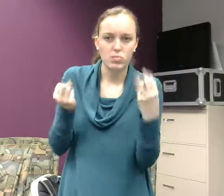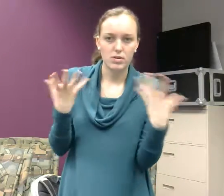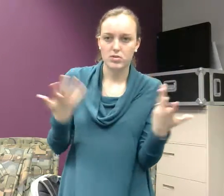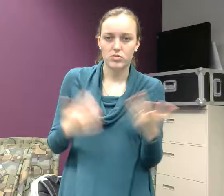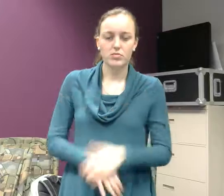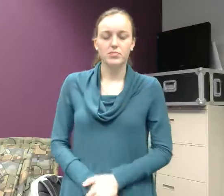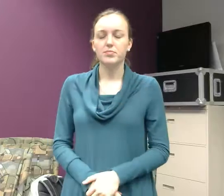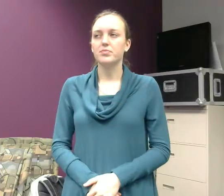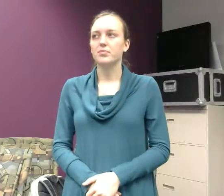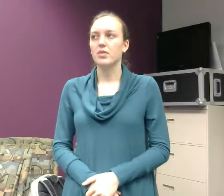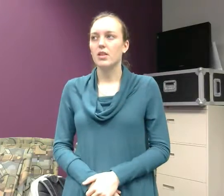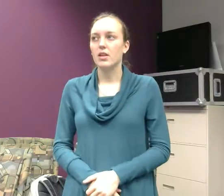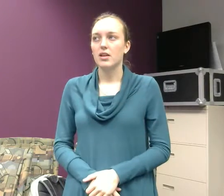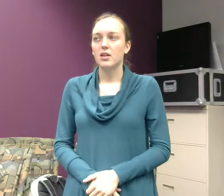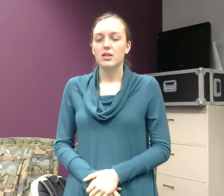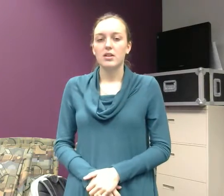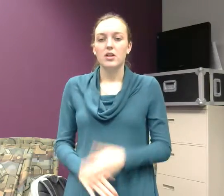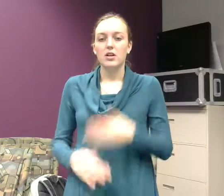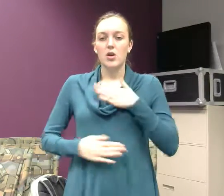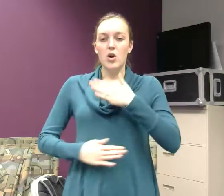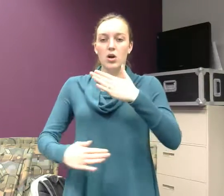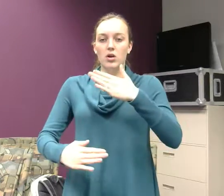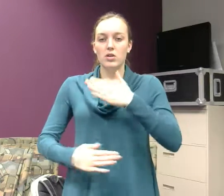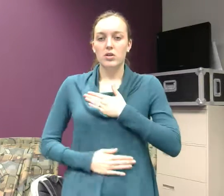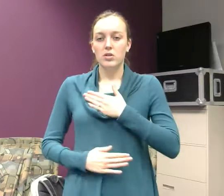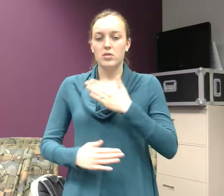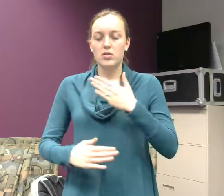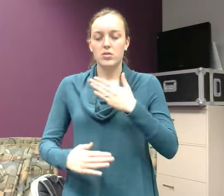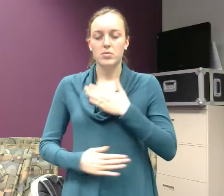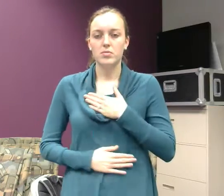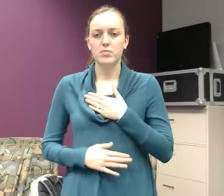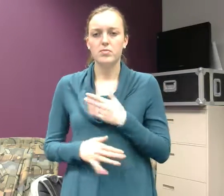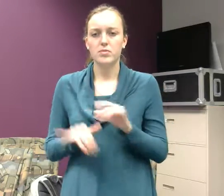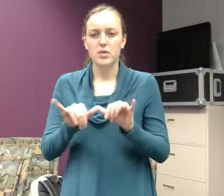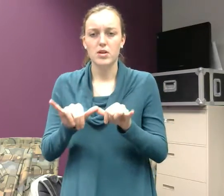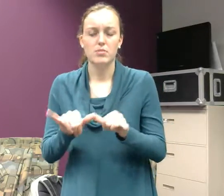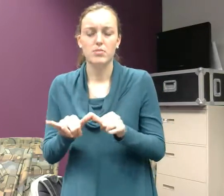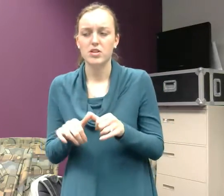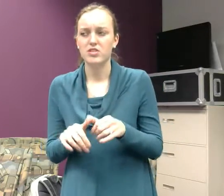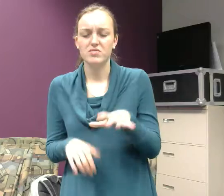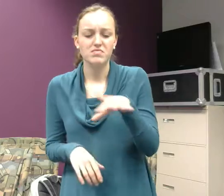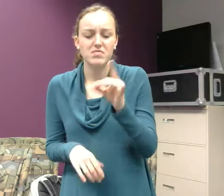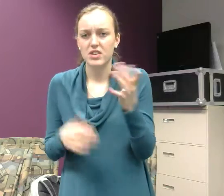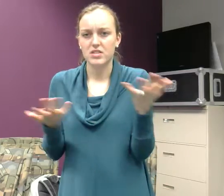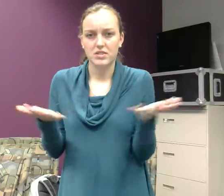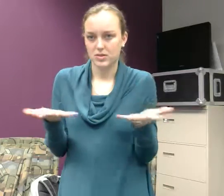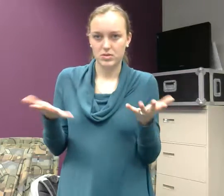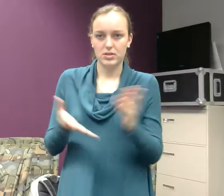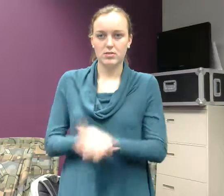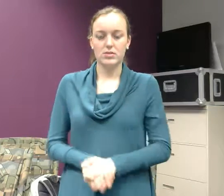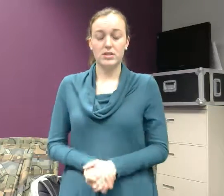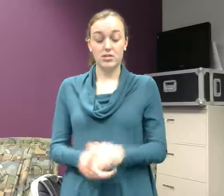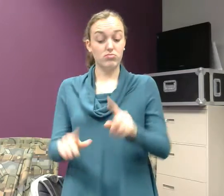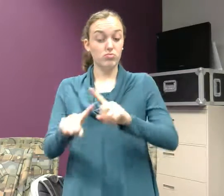respiration measuring with our heart rate, we noticed how we really had a different heart rate